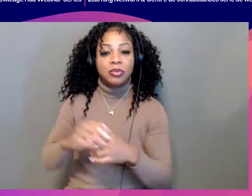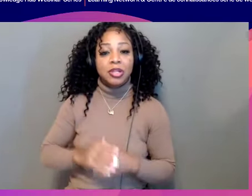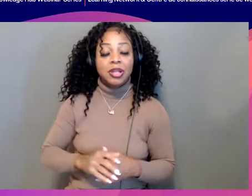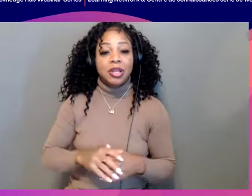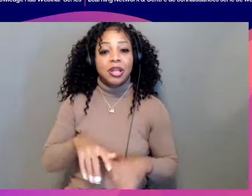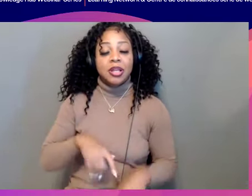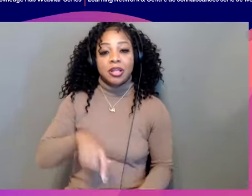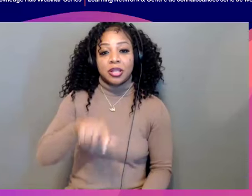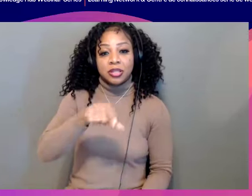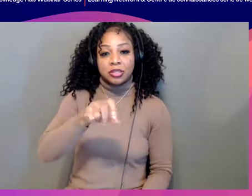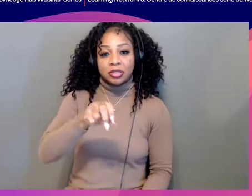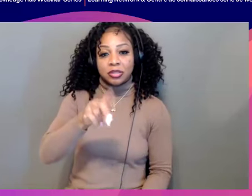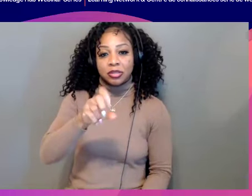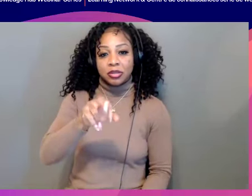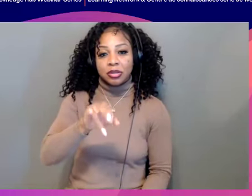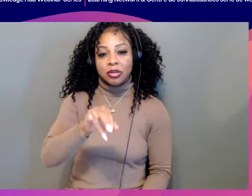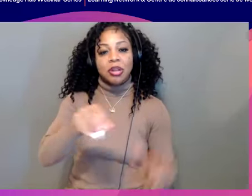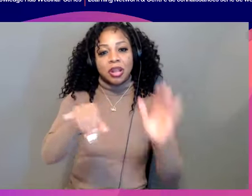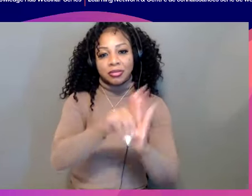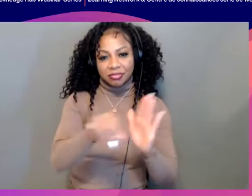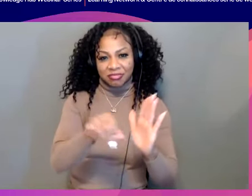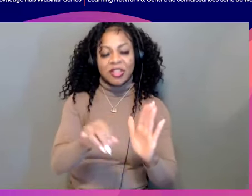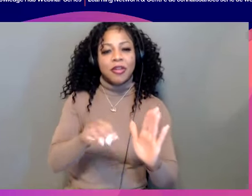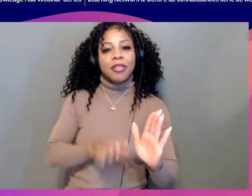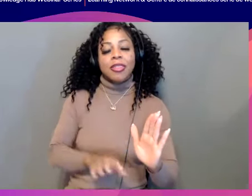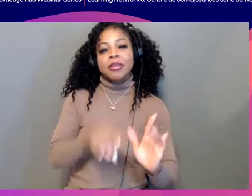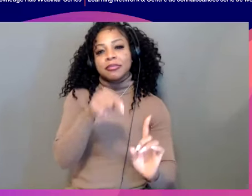identity, 43% felt that sharing information